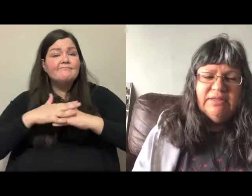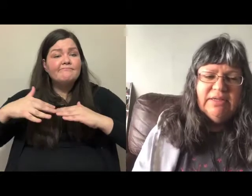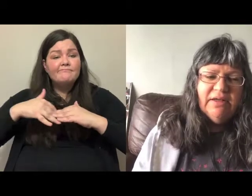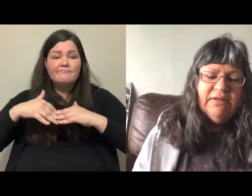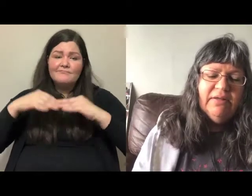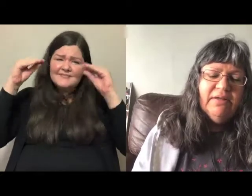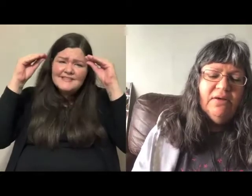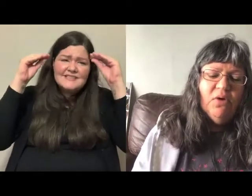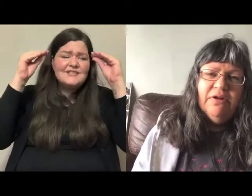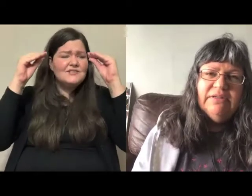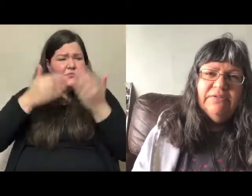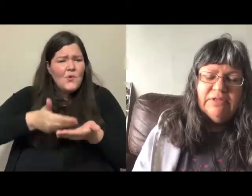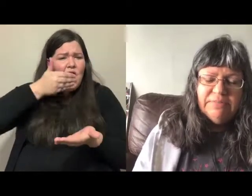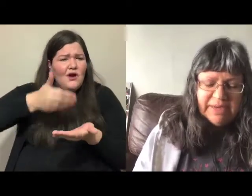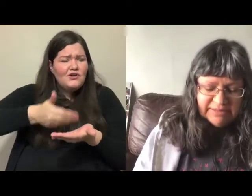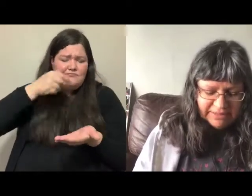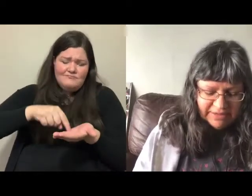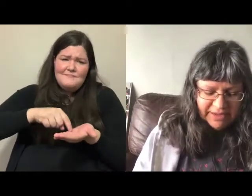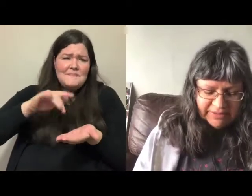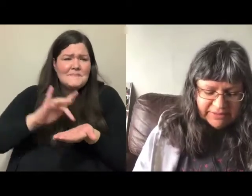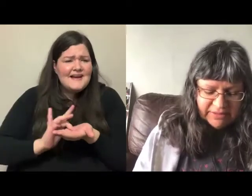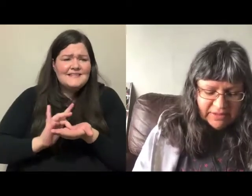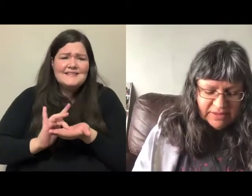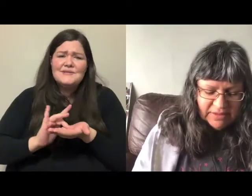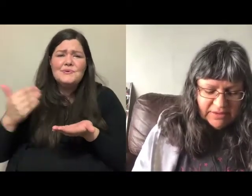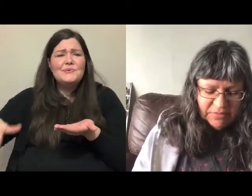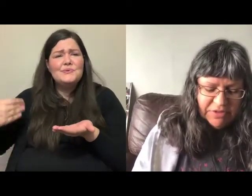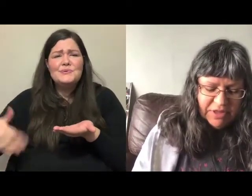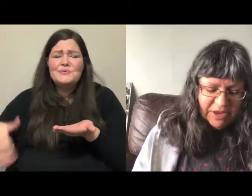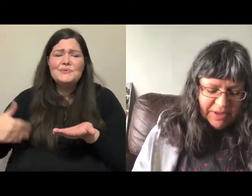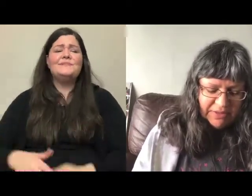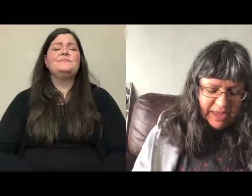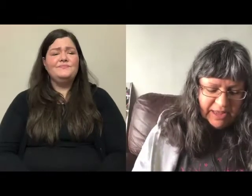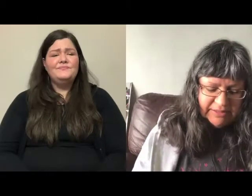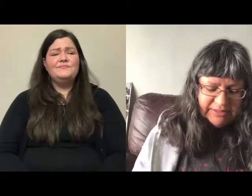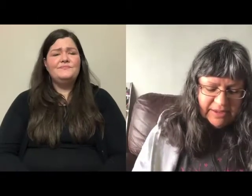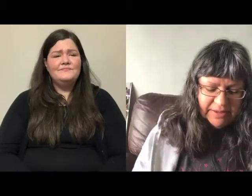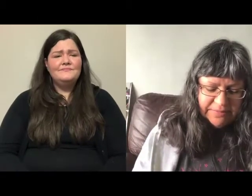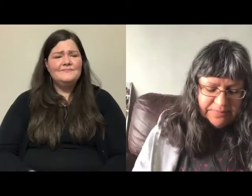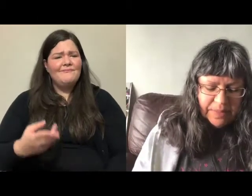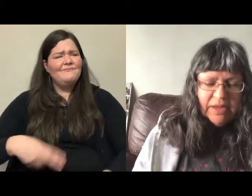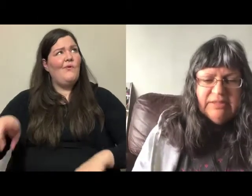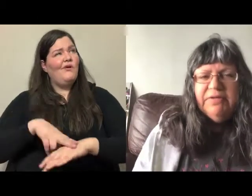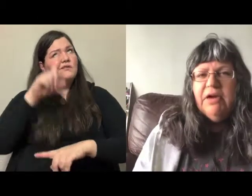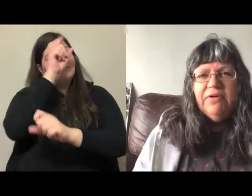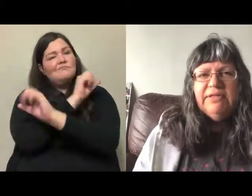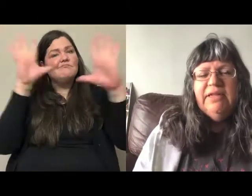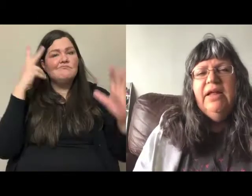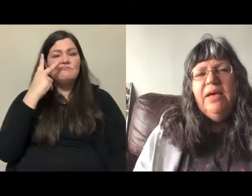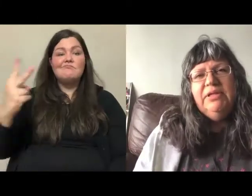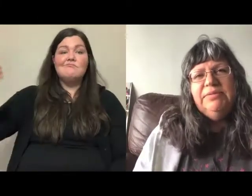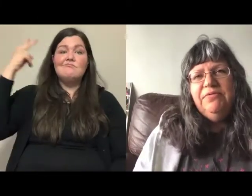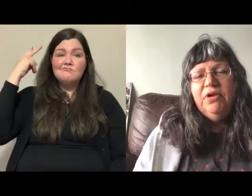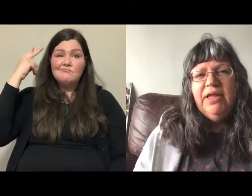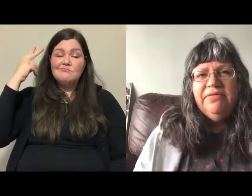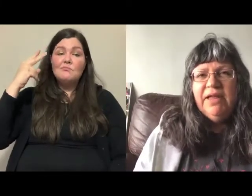is water is our first medicine. And when you think about that, it's the very first thing that